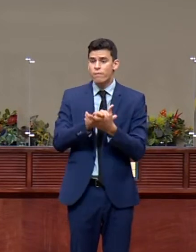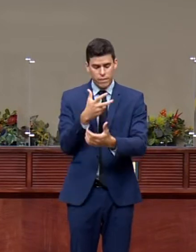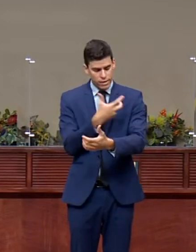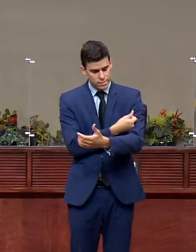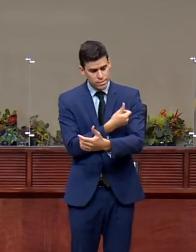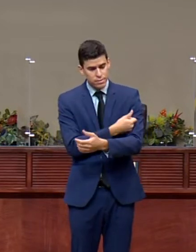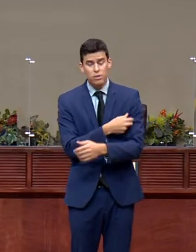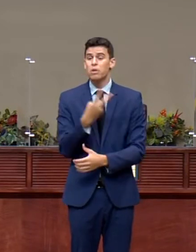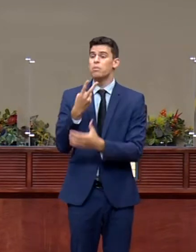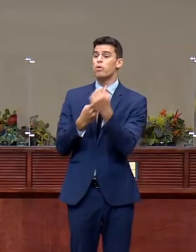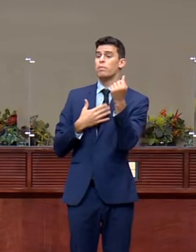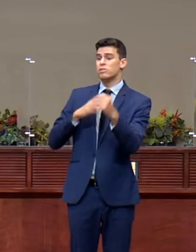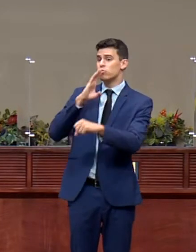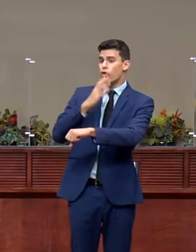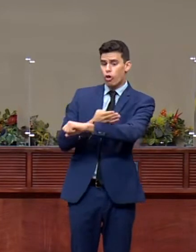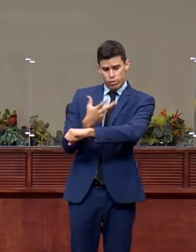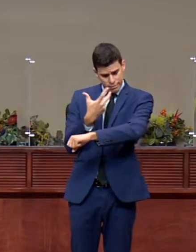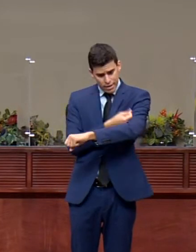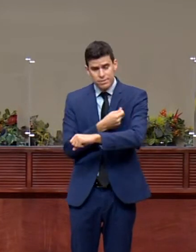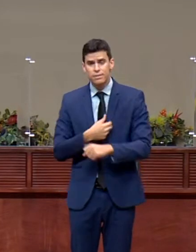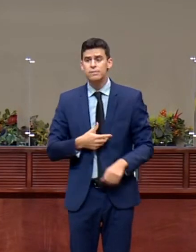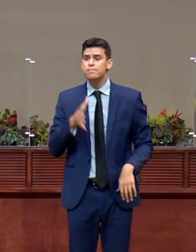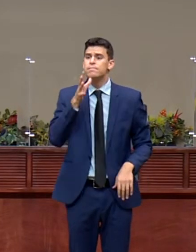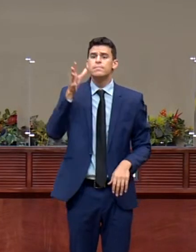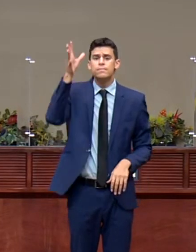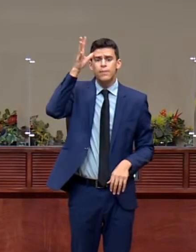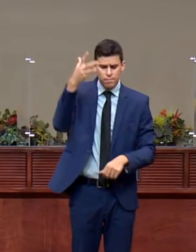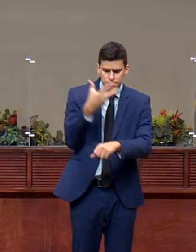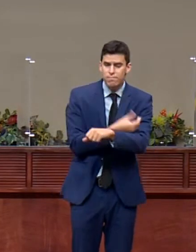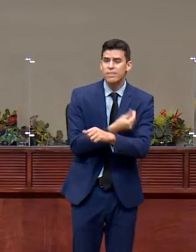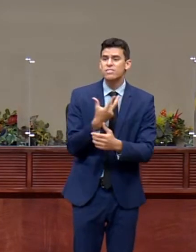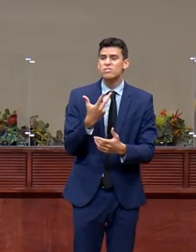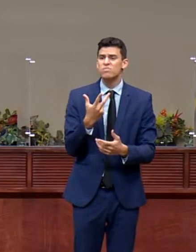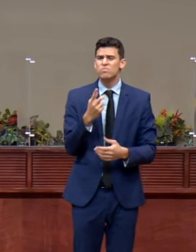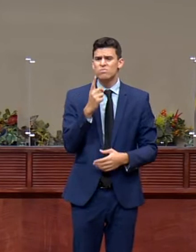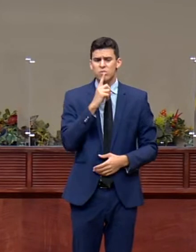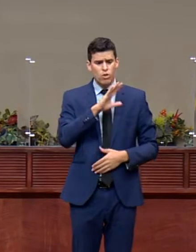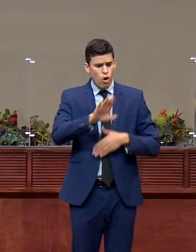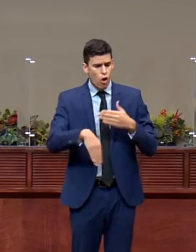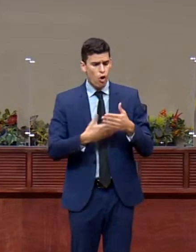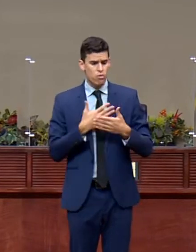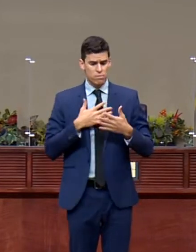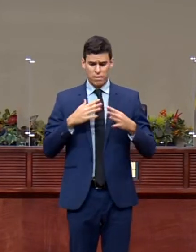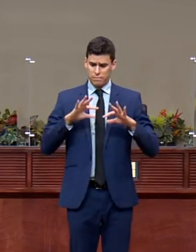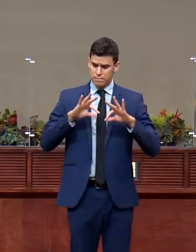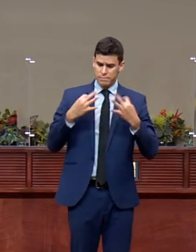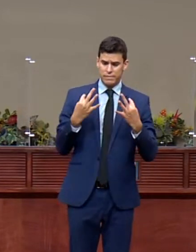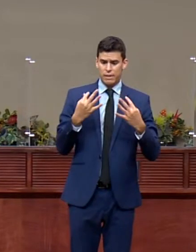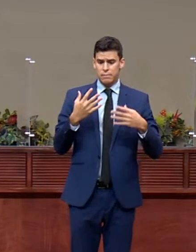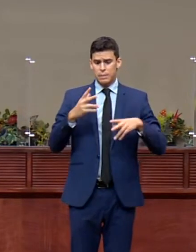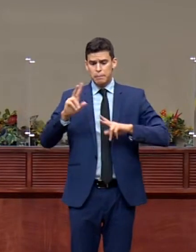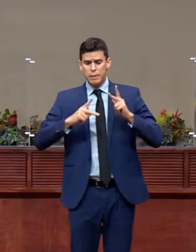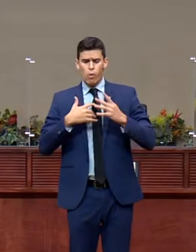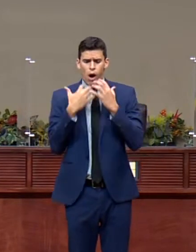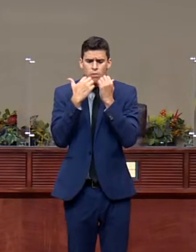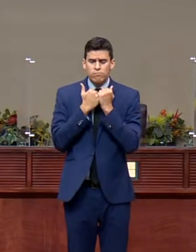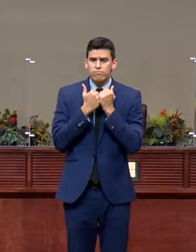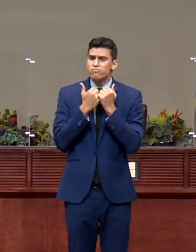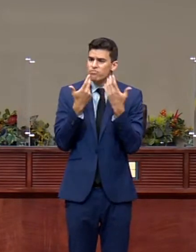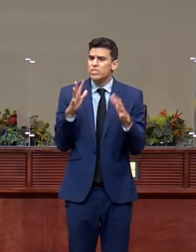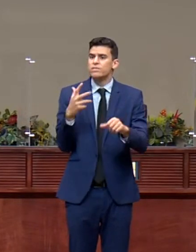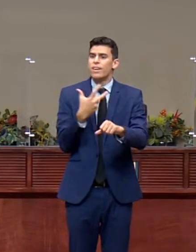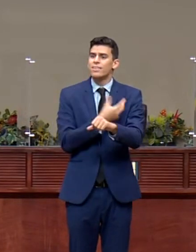are vaccinated, my parents are vaccinated, everyone I care about is vaccinated. Because in the